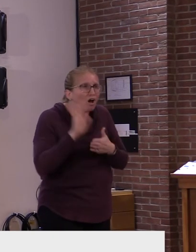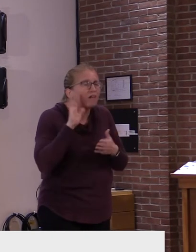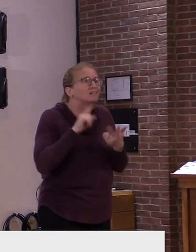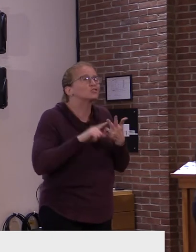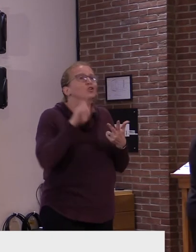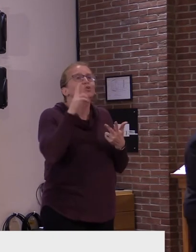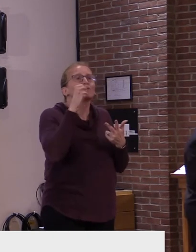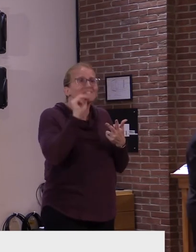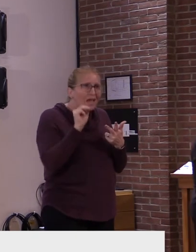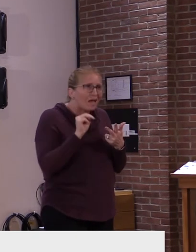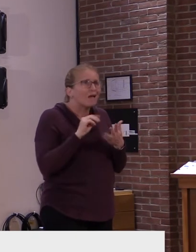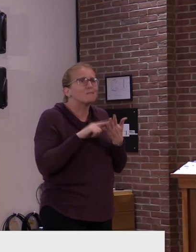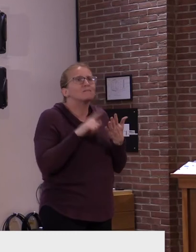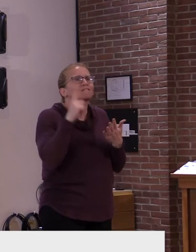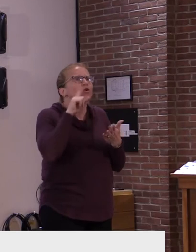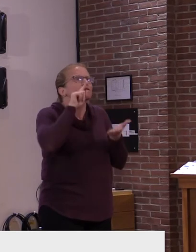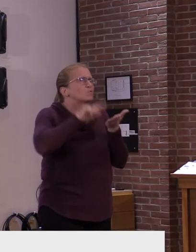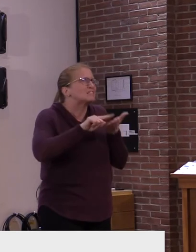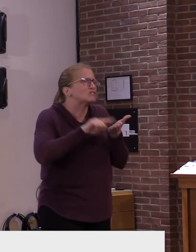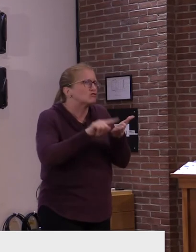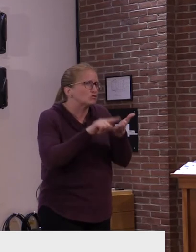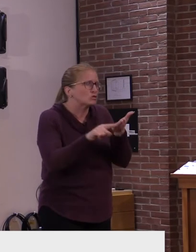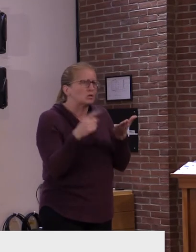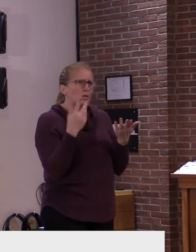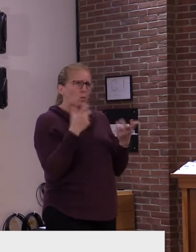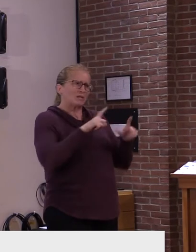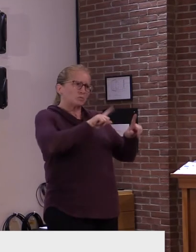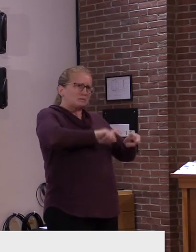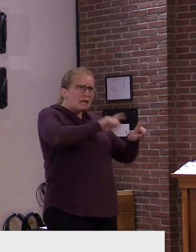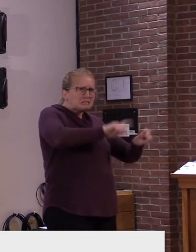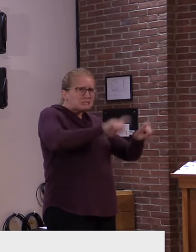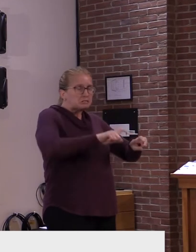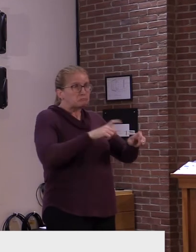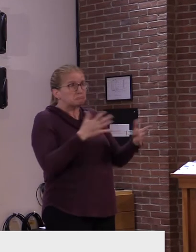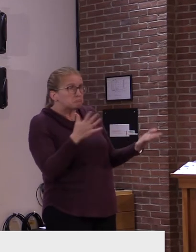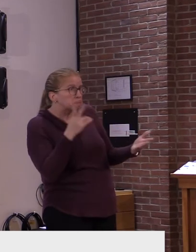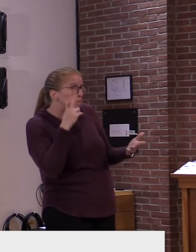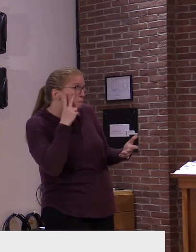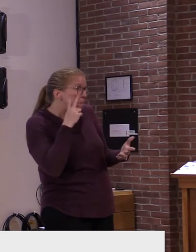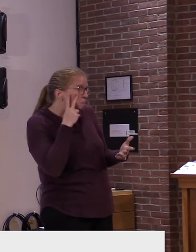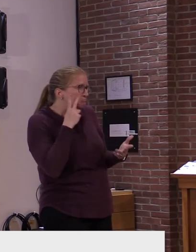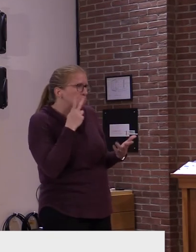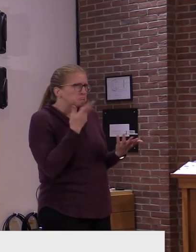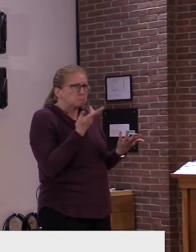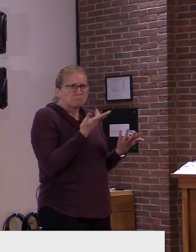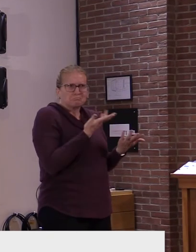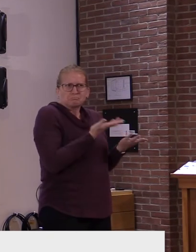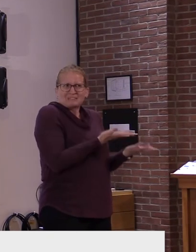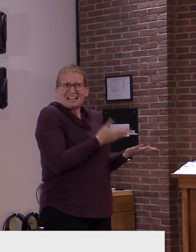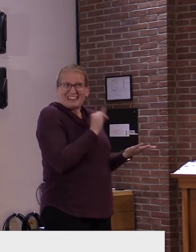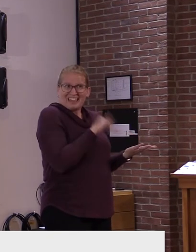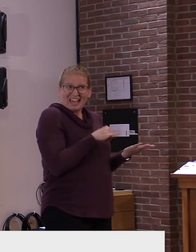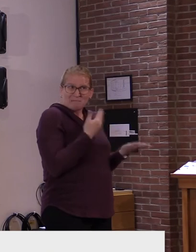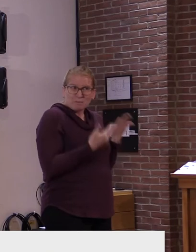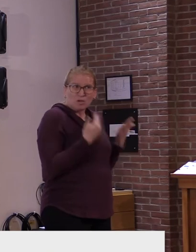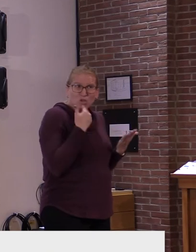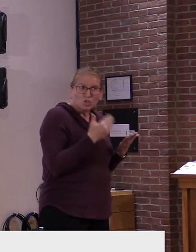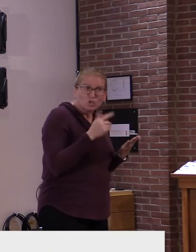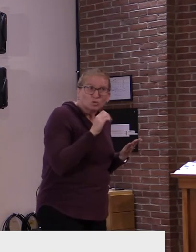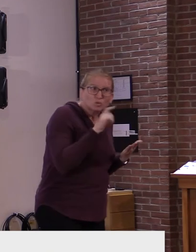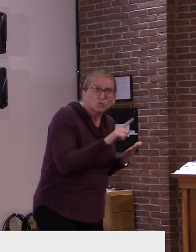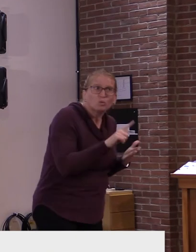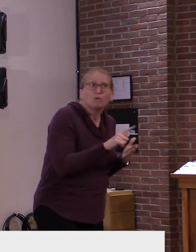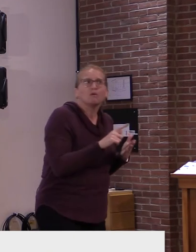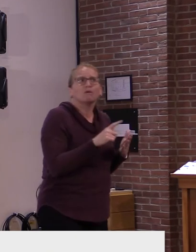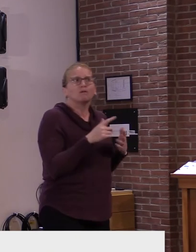research capacity to really get down to understand this as a tool but in a research